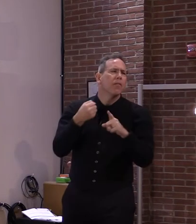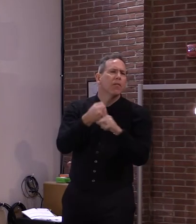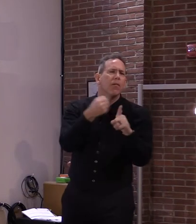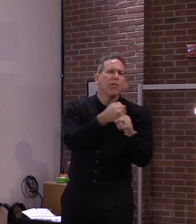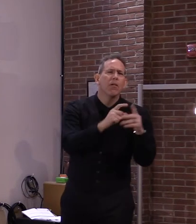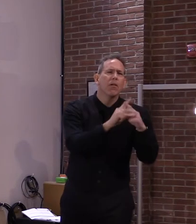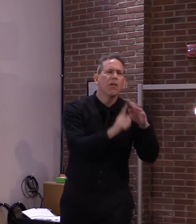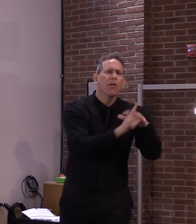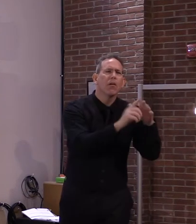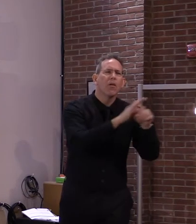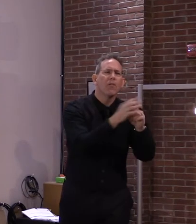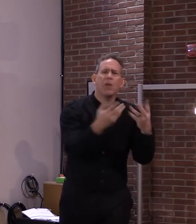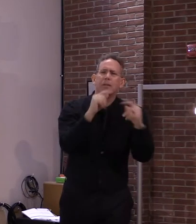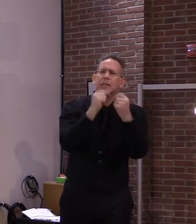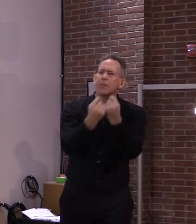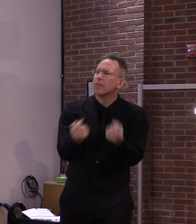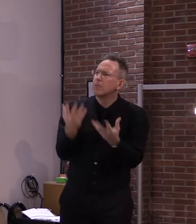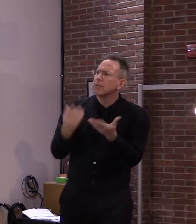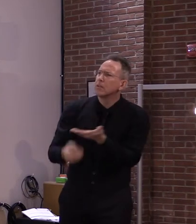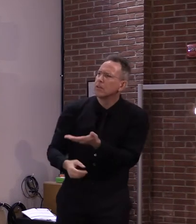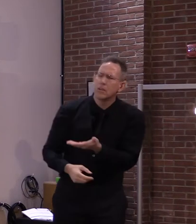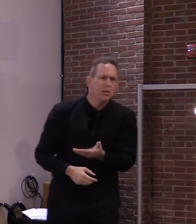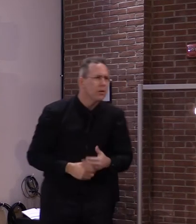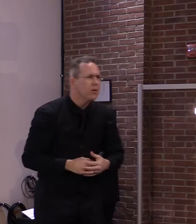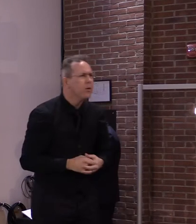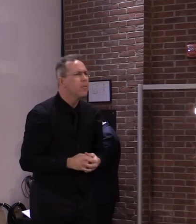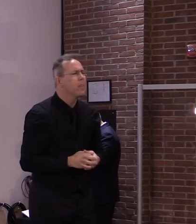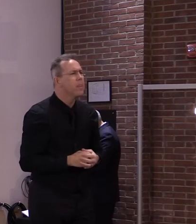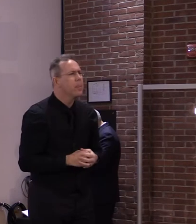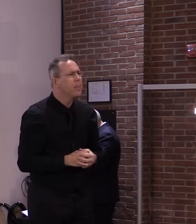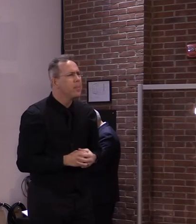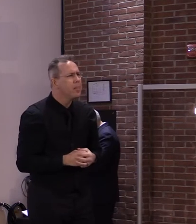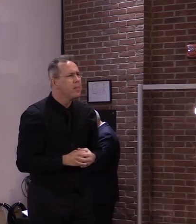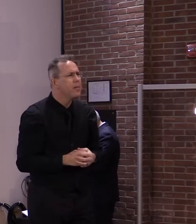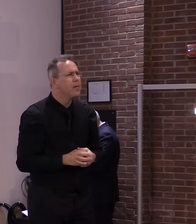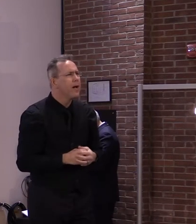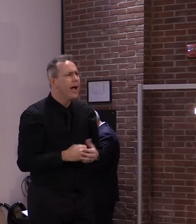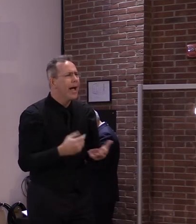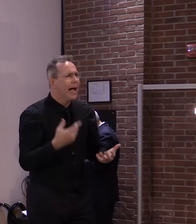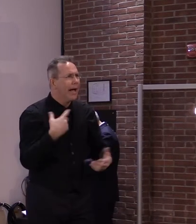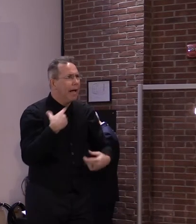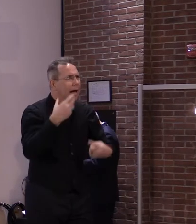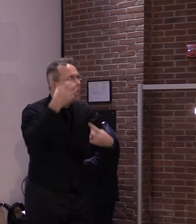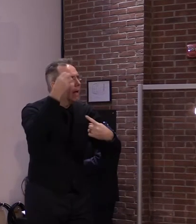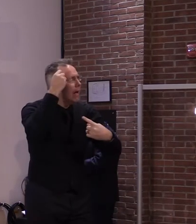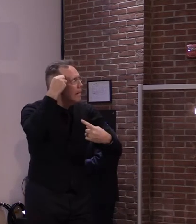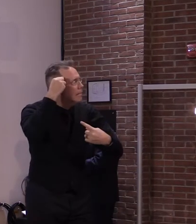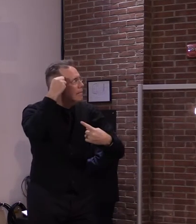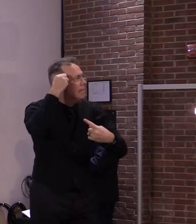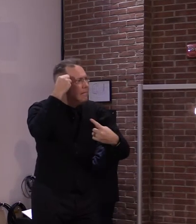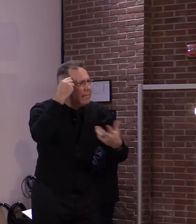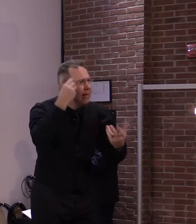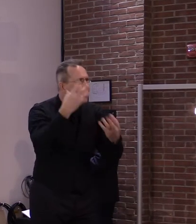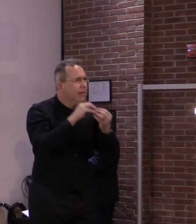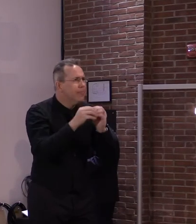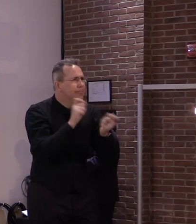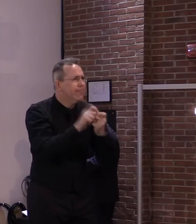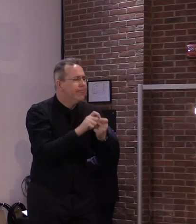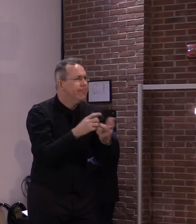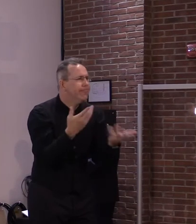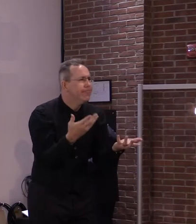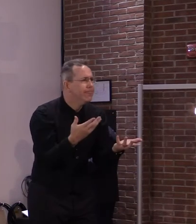at the top of my okay fingers there but not not a huge number i can say that